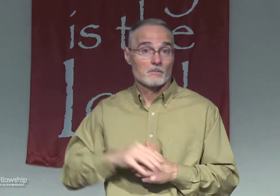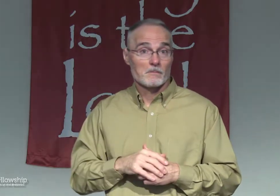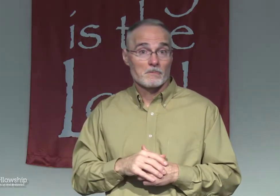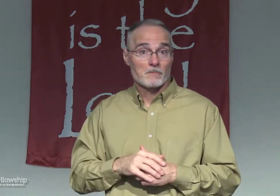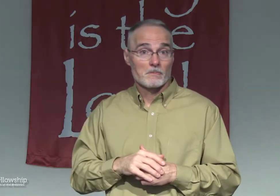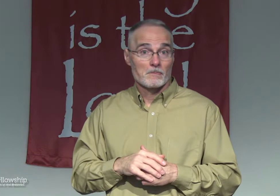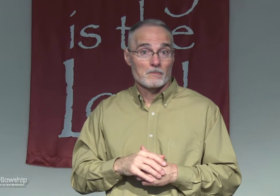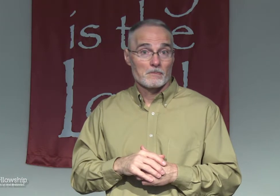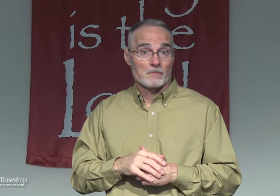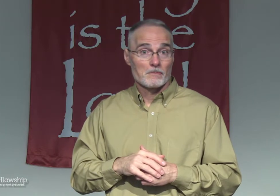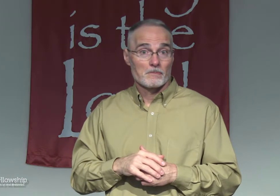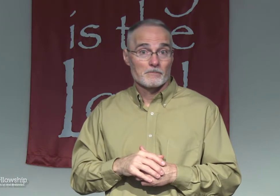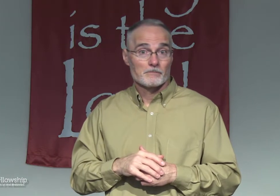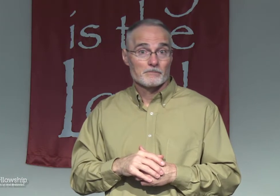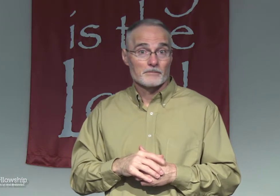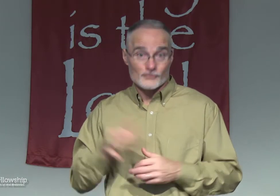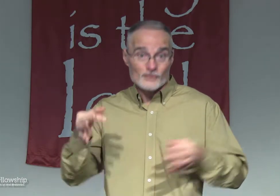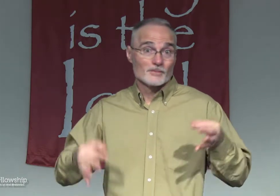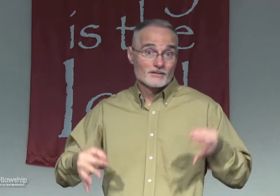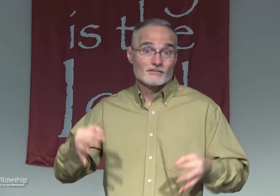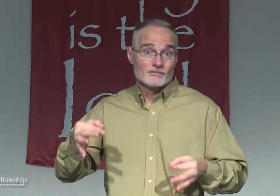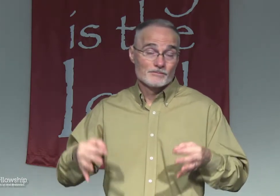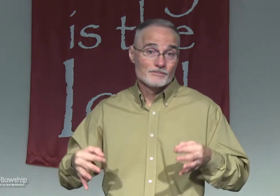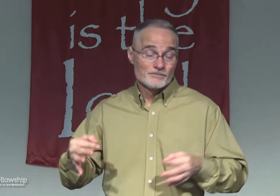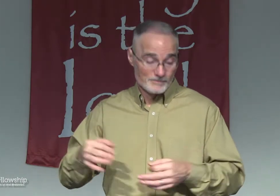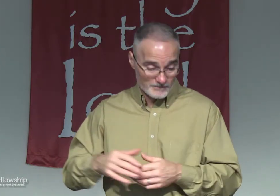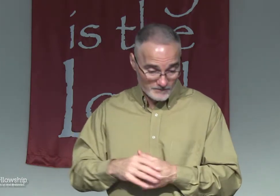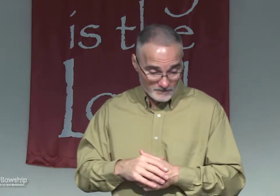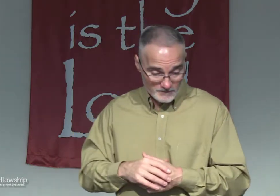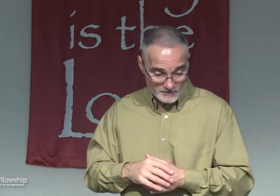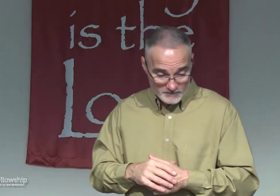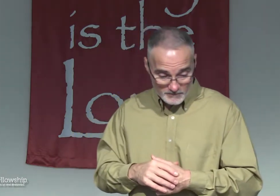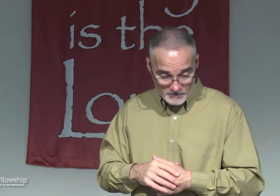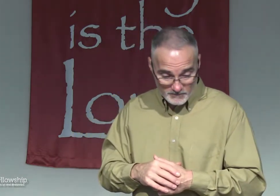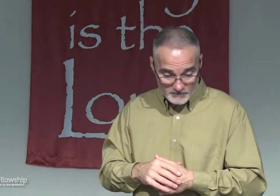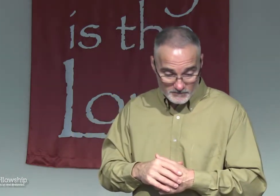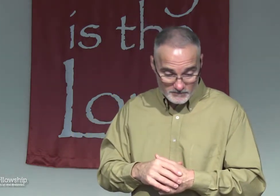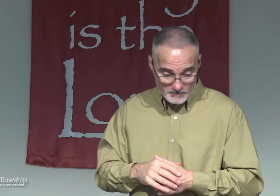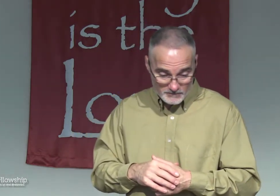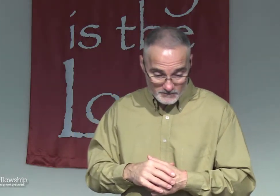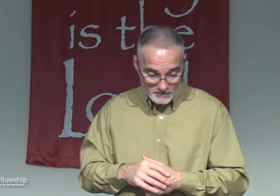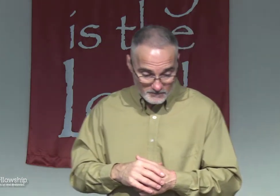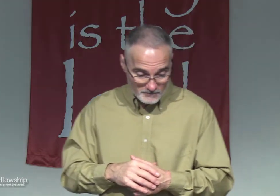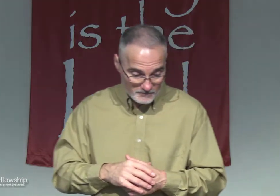Those who live a lifestyle of those sins will not inherit his kingdom. That's his judgment.